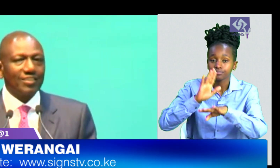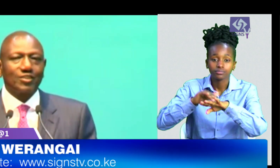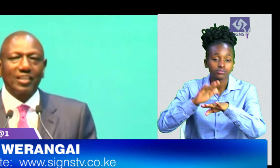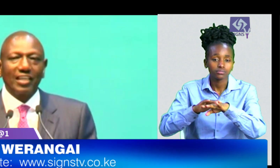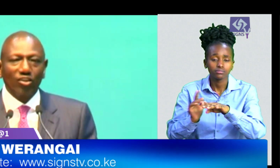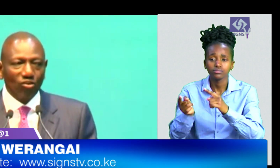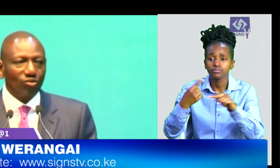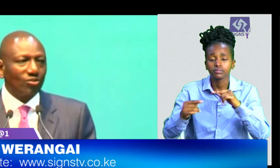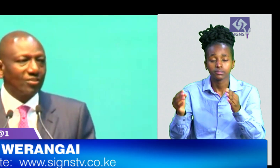this inaugural